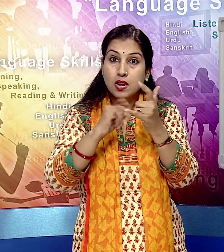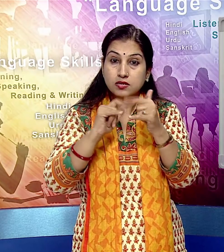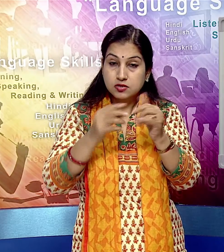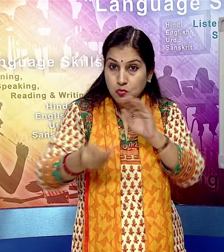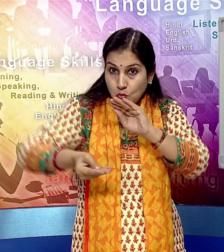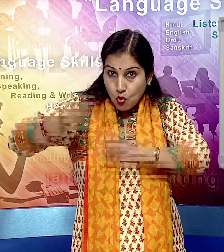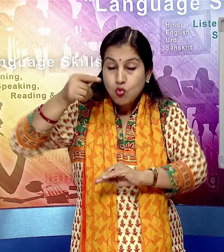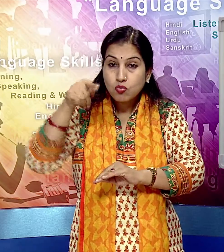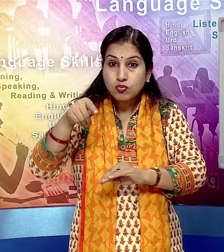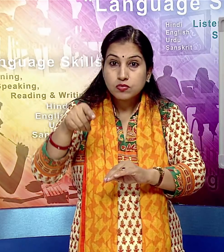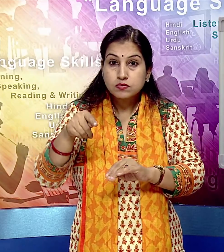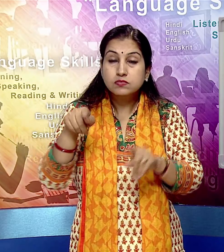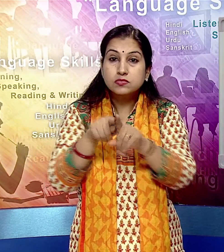that is lysine.